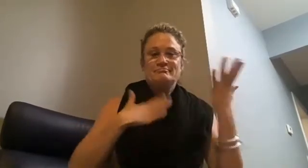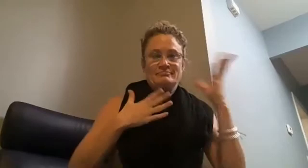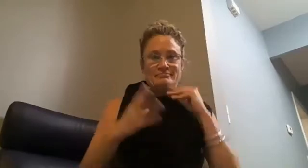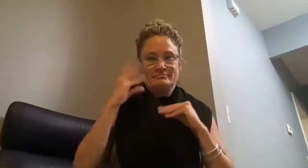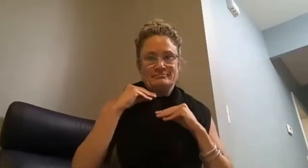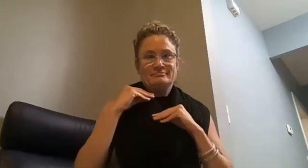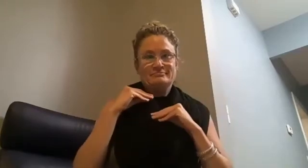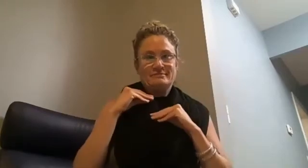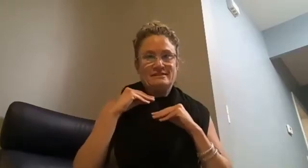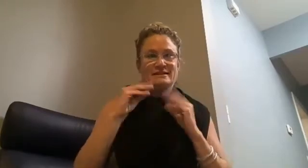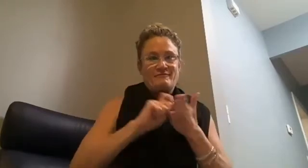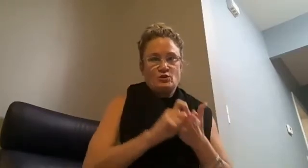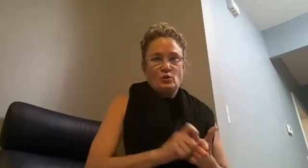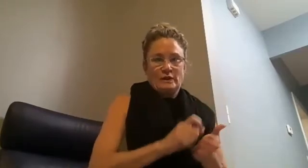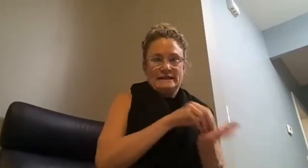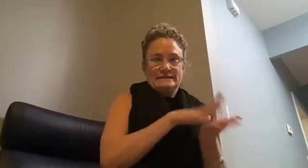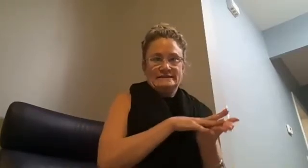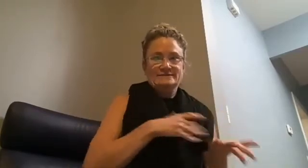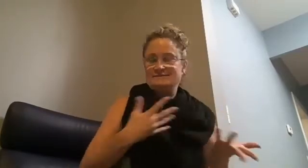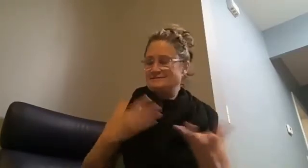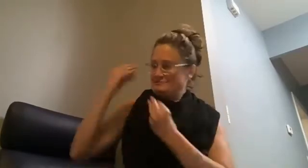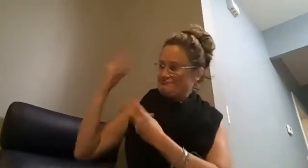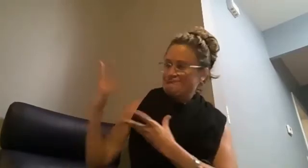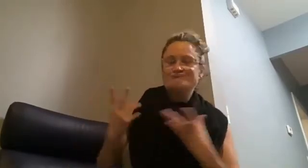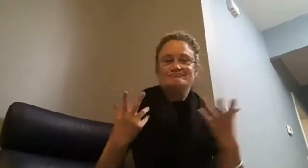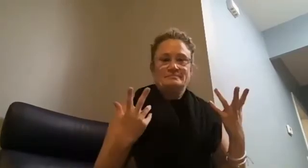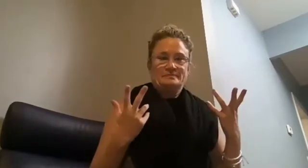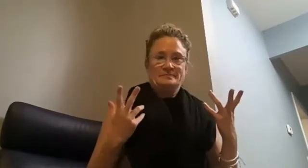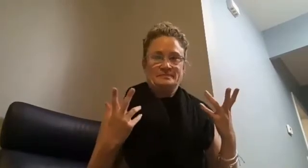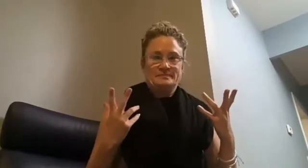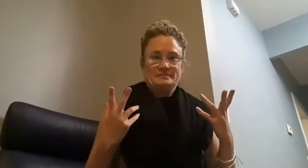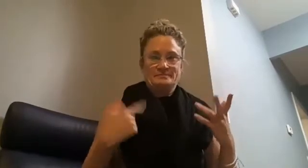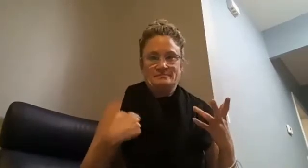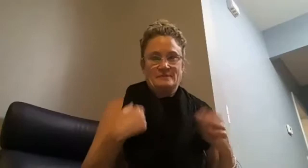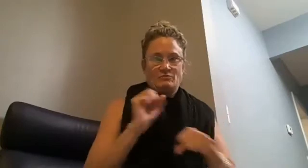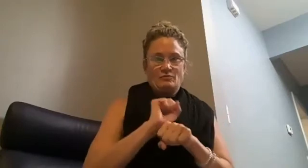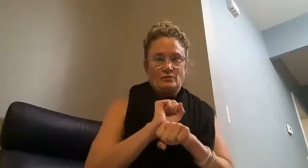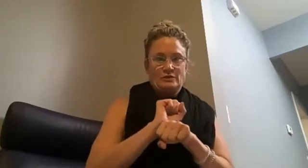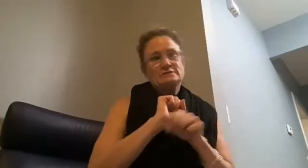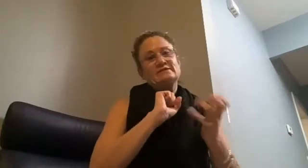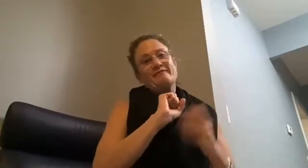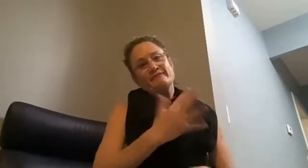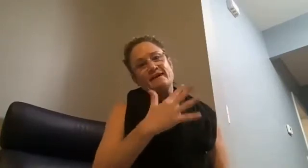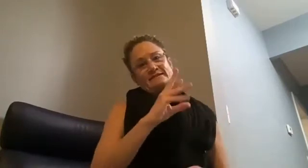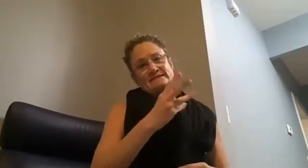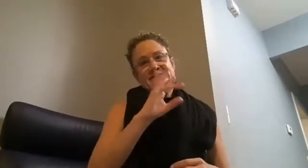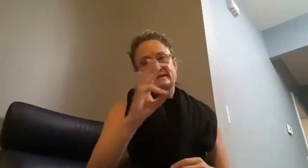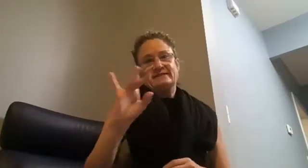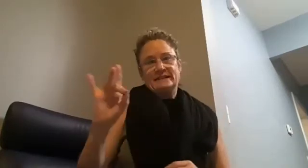the inventory. For the sake of argument, I worked the rest of the steps and kind of continue to do so by